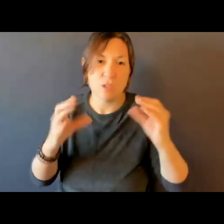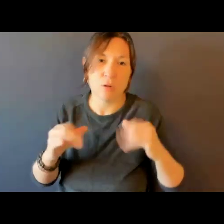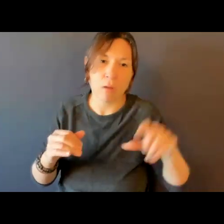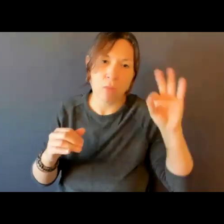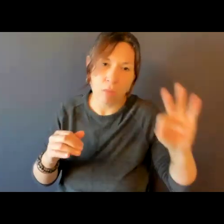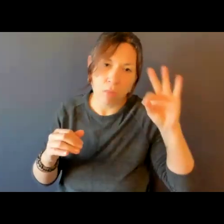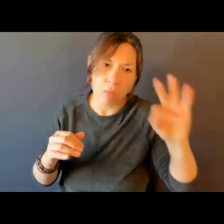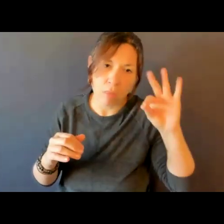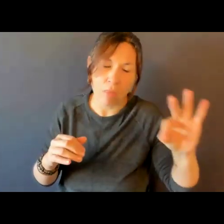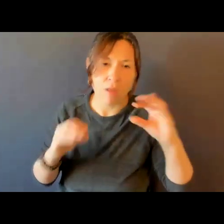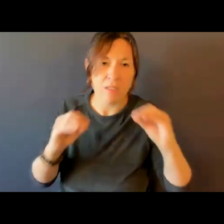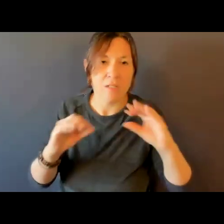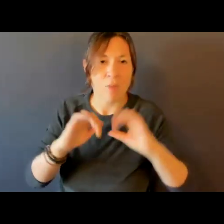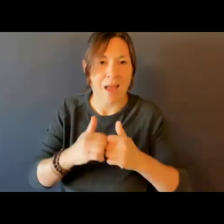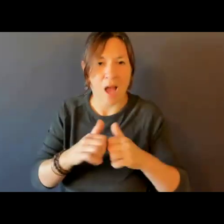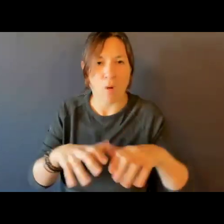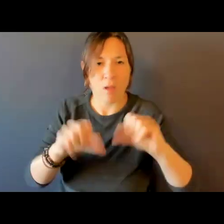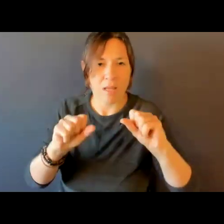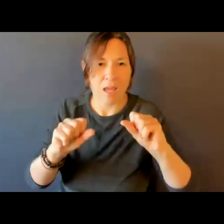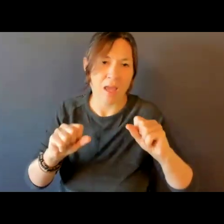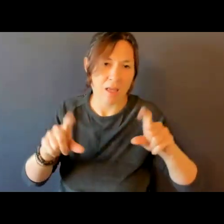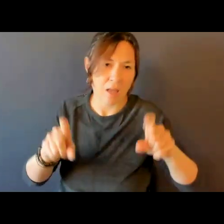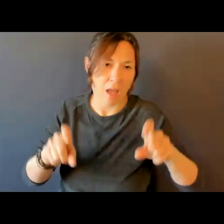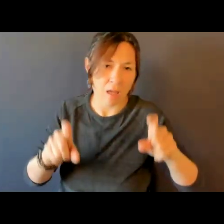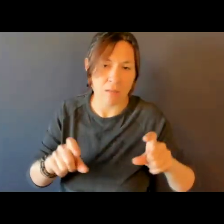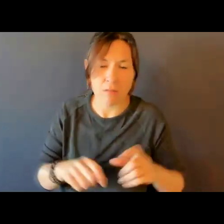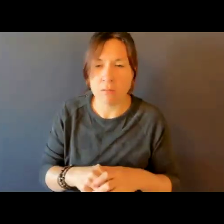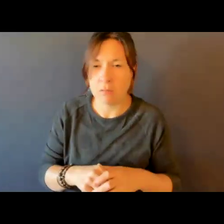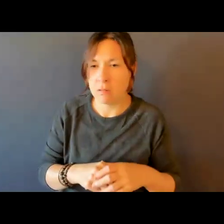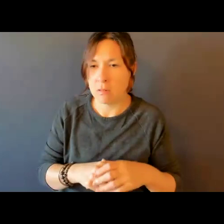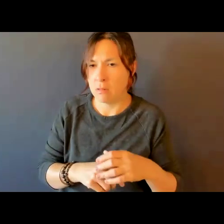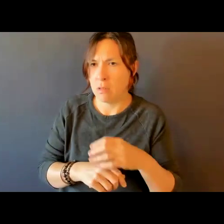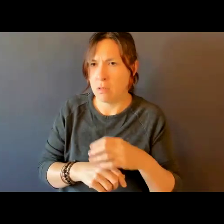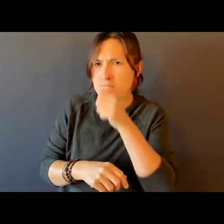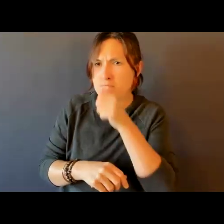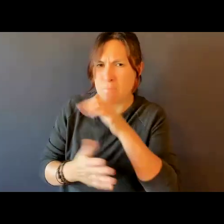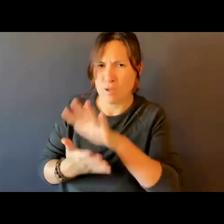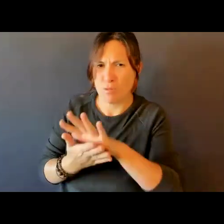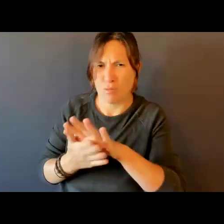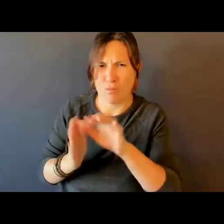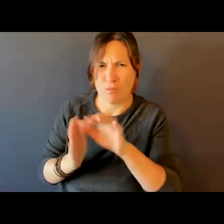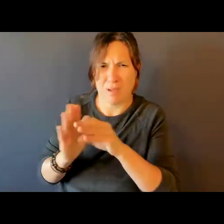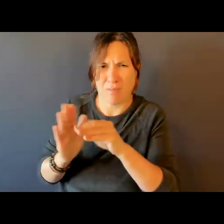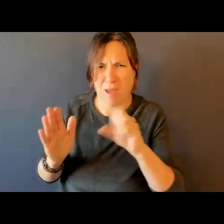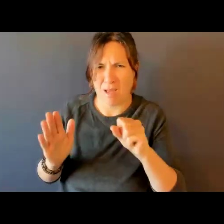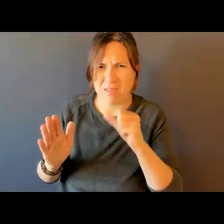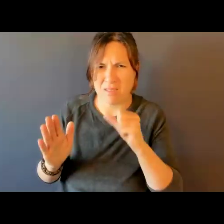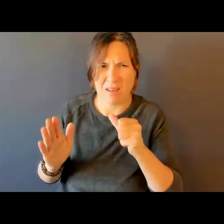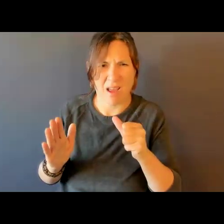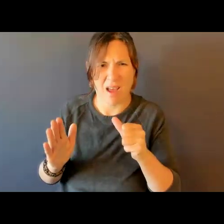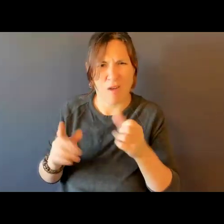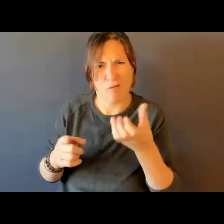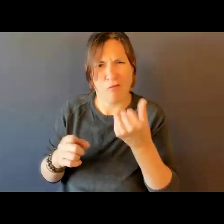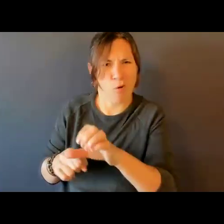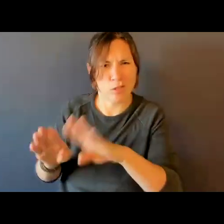test-taking tips. Why is it that no private school in our state has chosen to subject their children to MCAS?